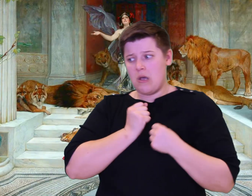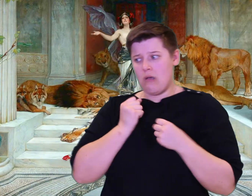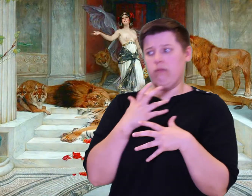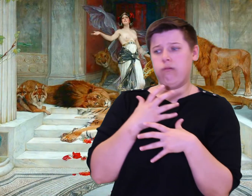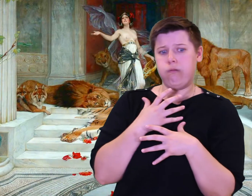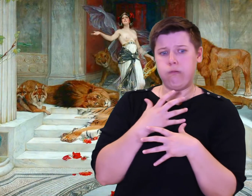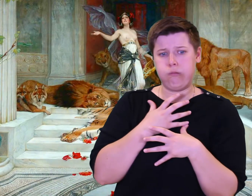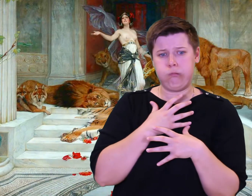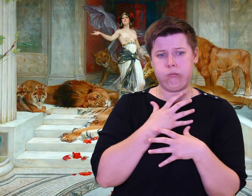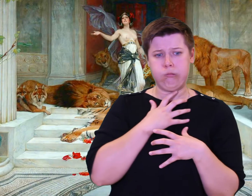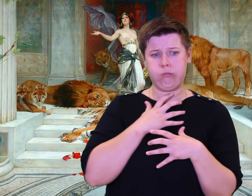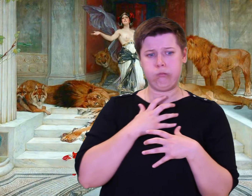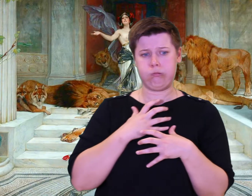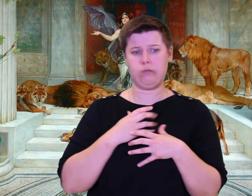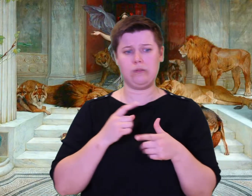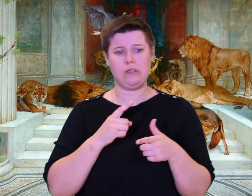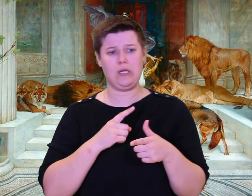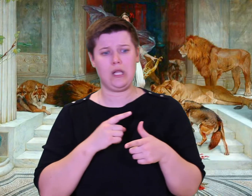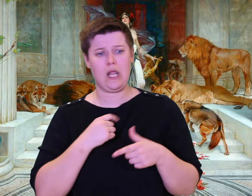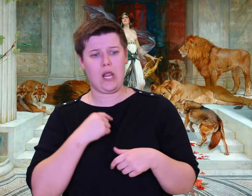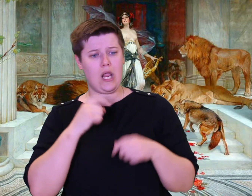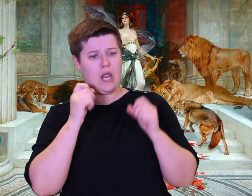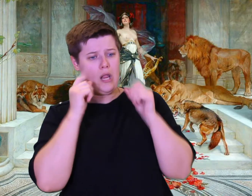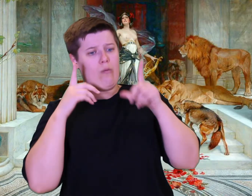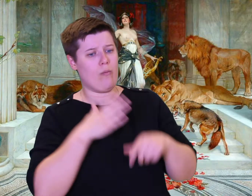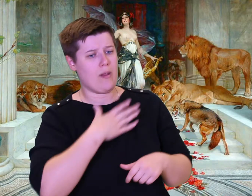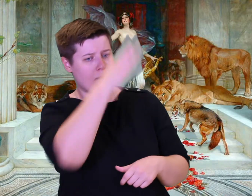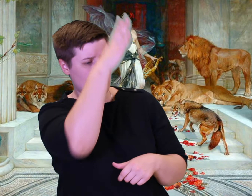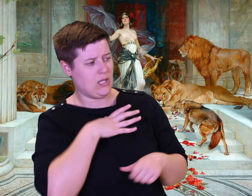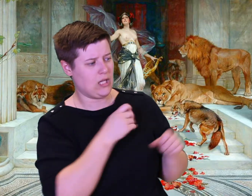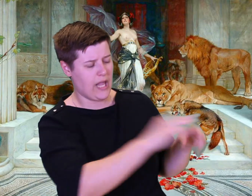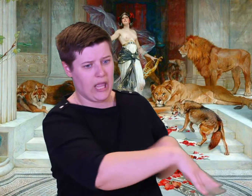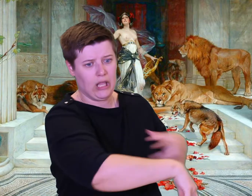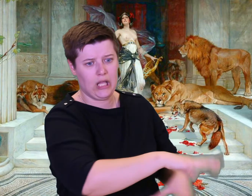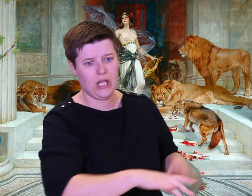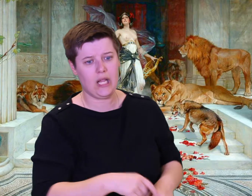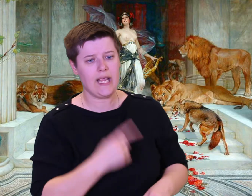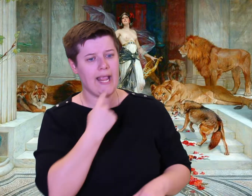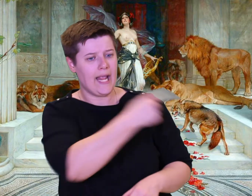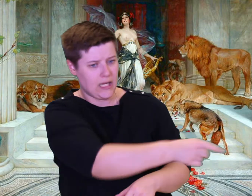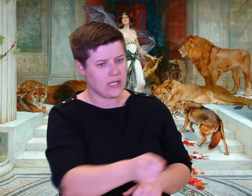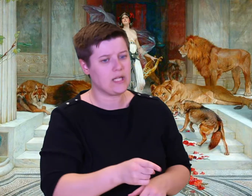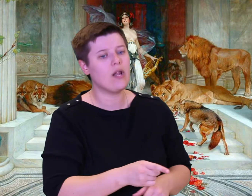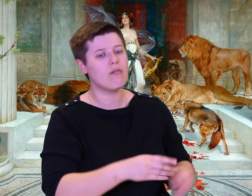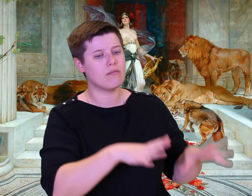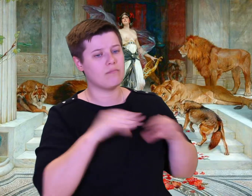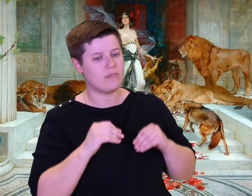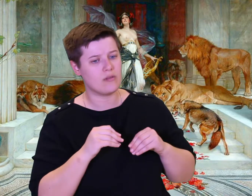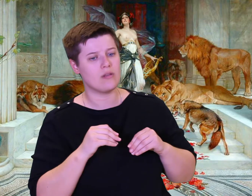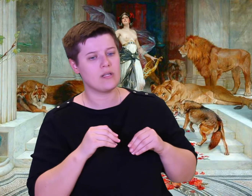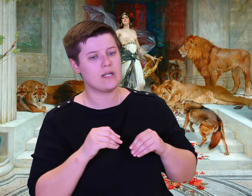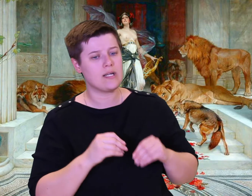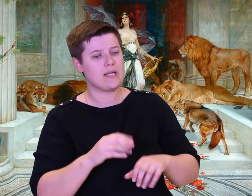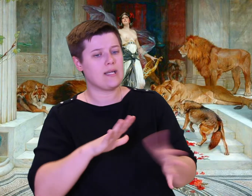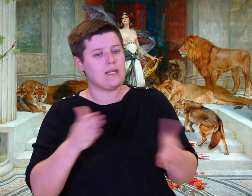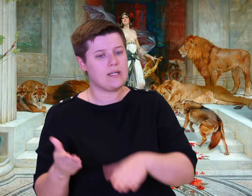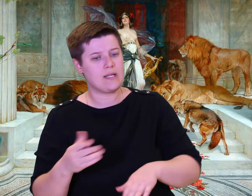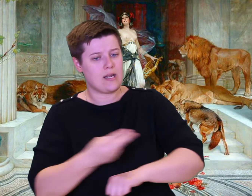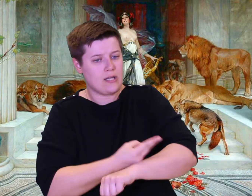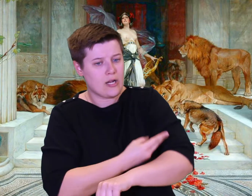labor destroyed in youth, and many men cut down in battle by bronze spears, still dressed